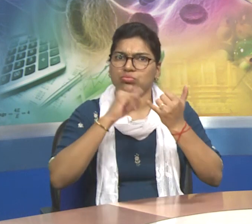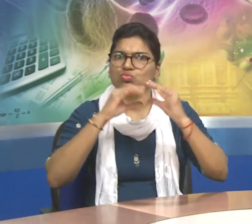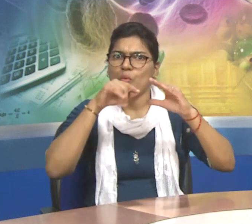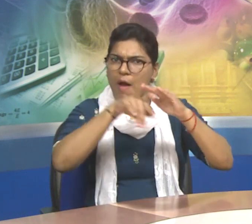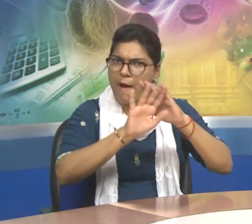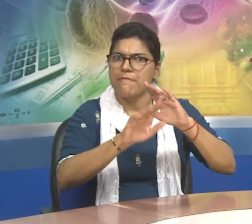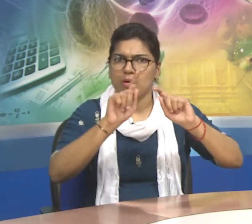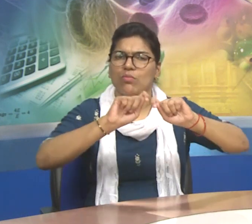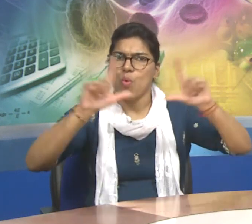shown.